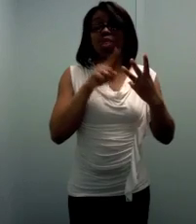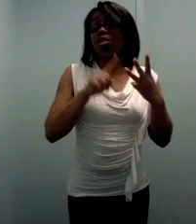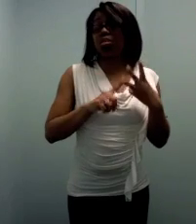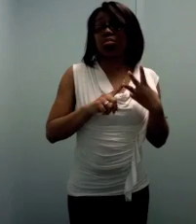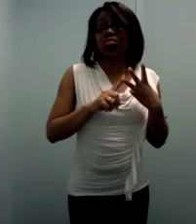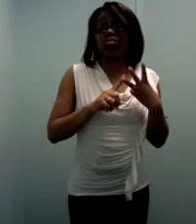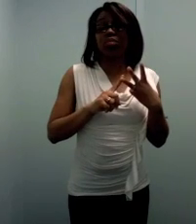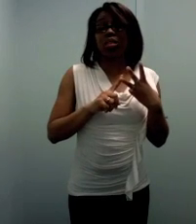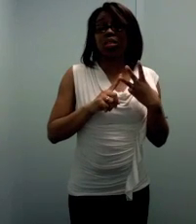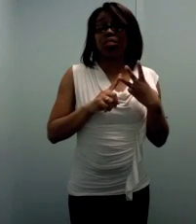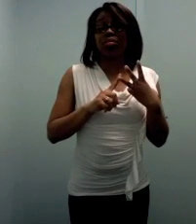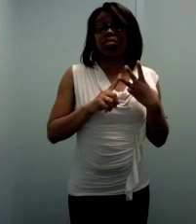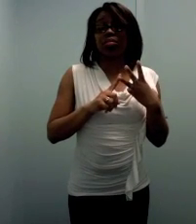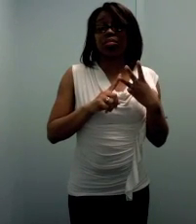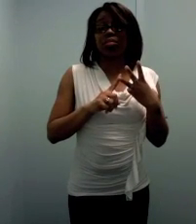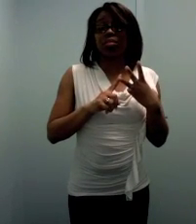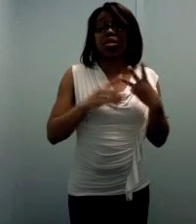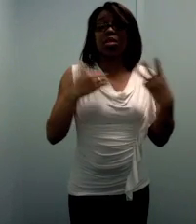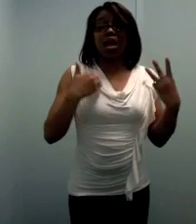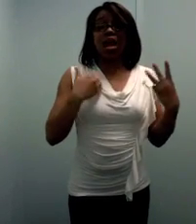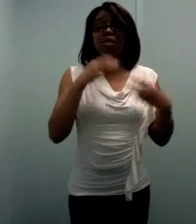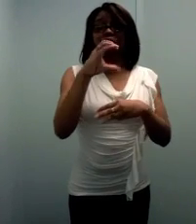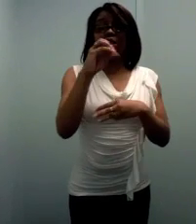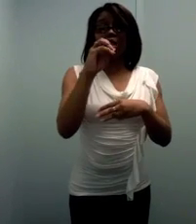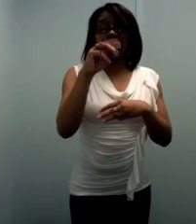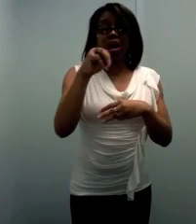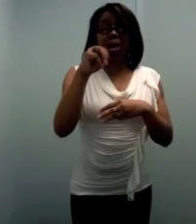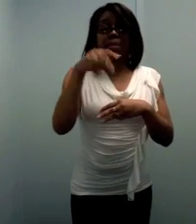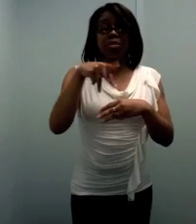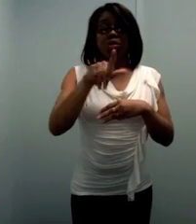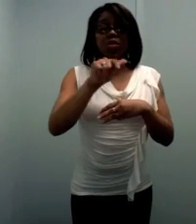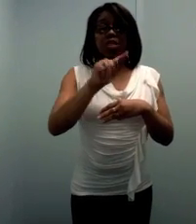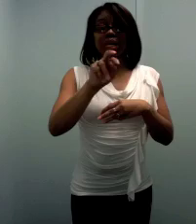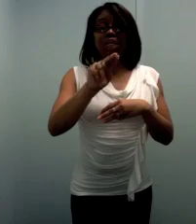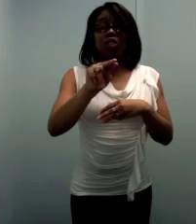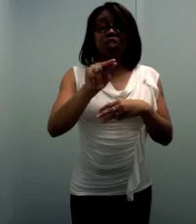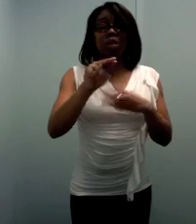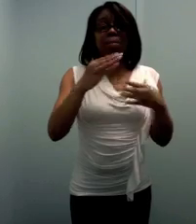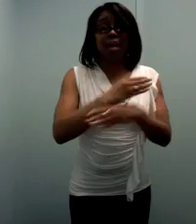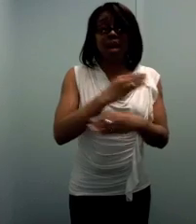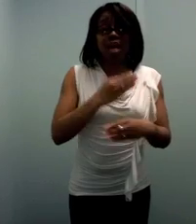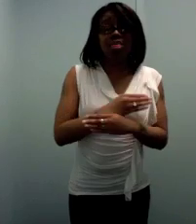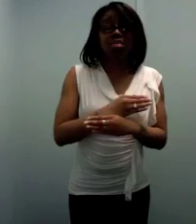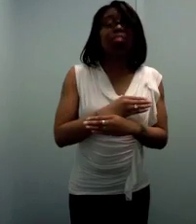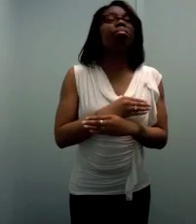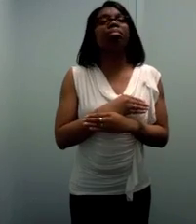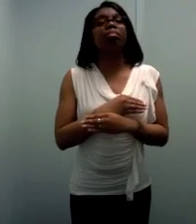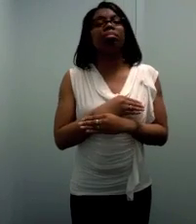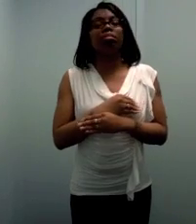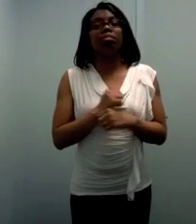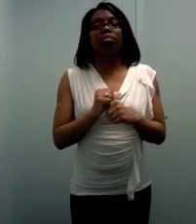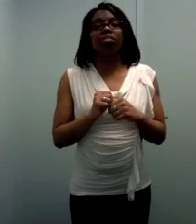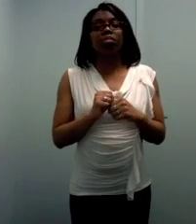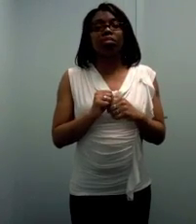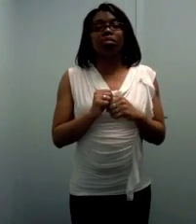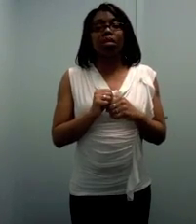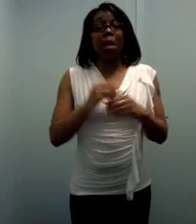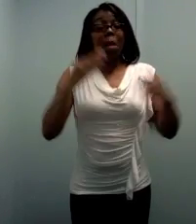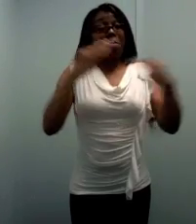Once you've done that, then there's the computation step. Turn it from that into some answer in a mathematical form. And of course, math's very powerful at doing